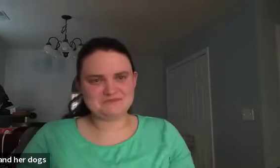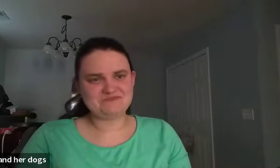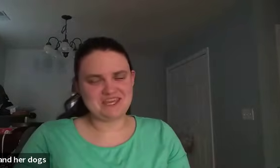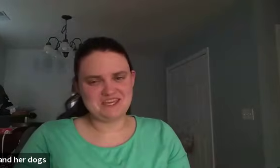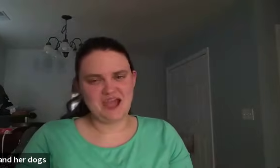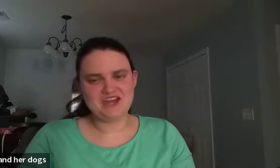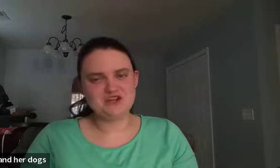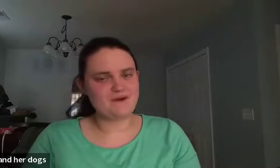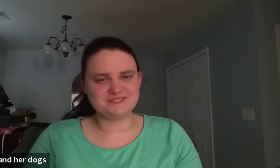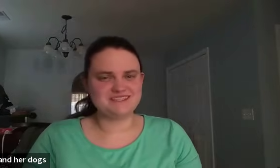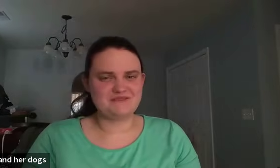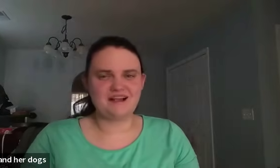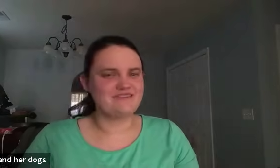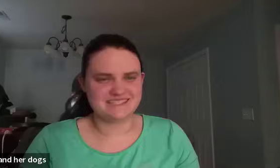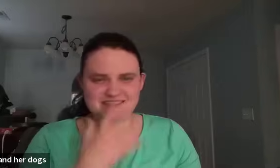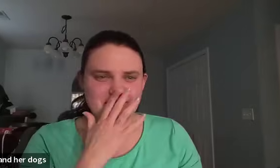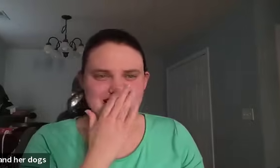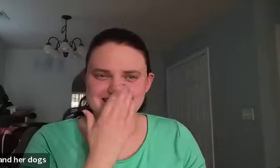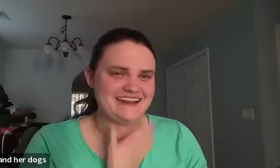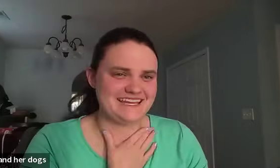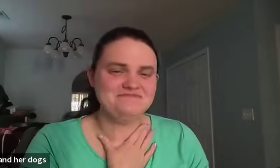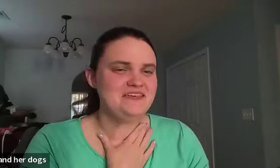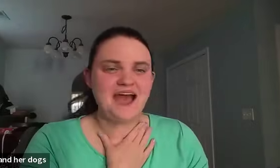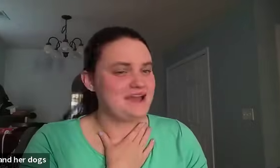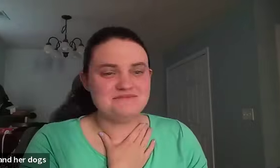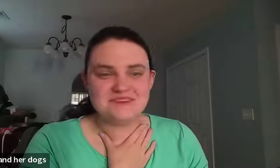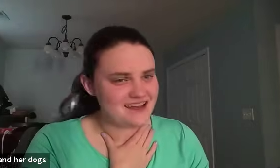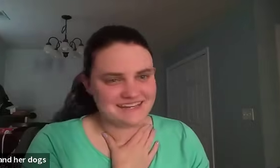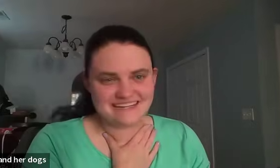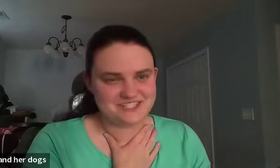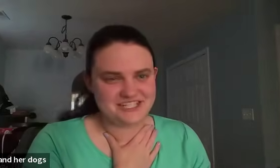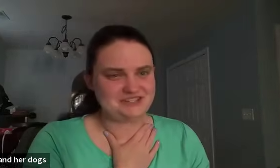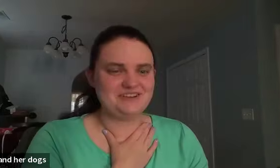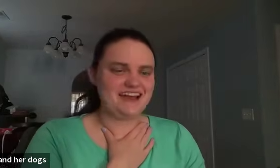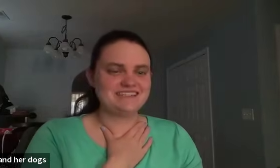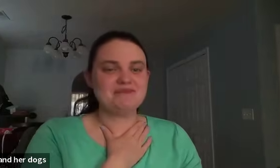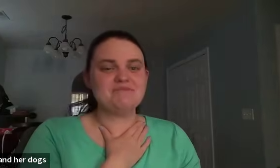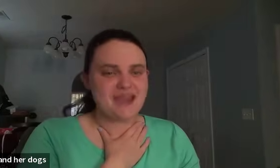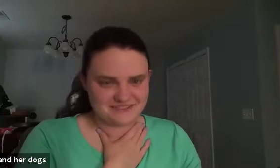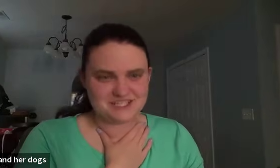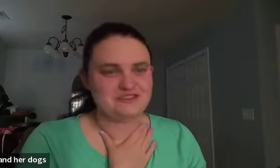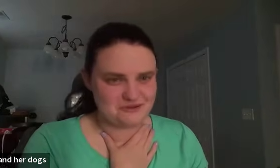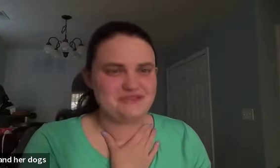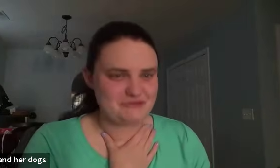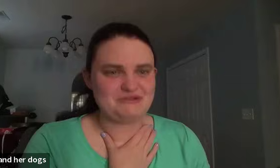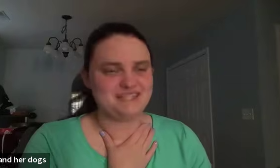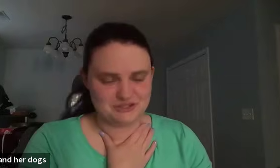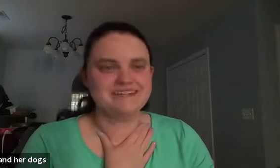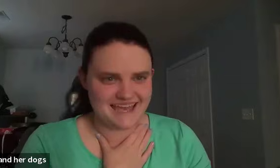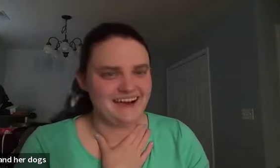you. Thank you. I knew I was going to say it wrong. I was sitting there going, that's not it. I'm not an English teacher, you guys. I'm a math teacher through and through, as you can